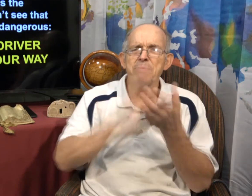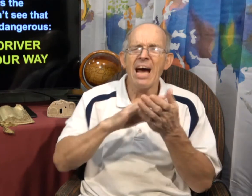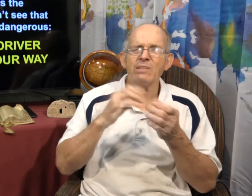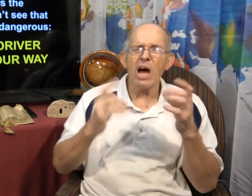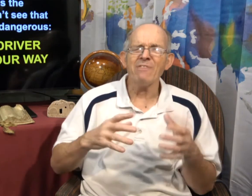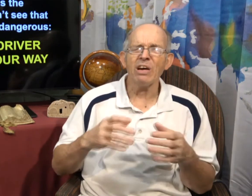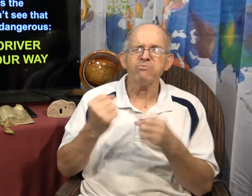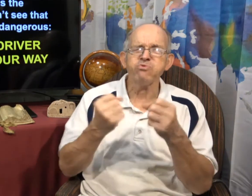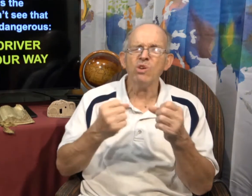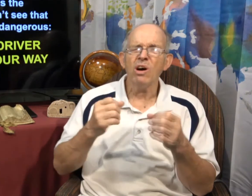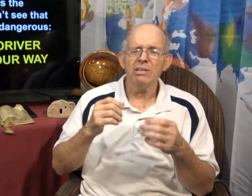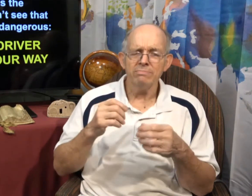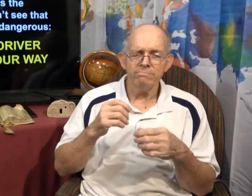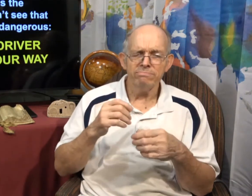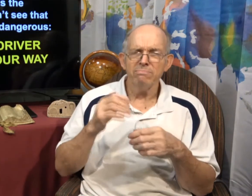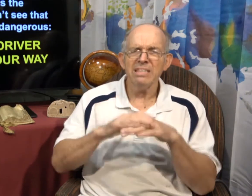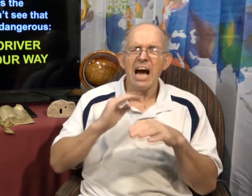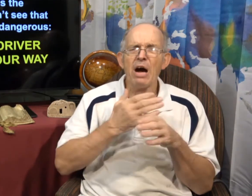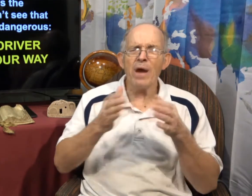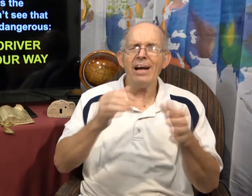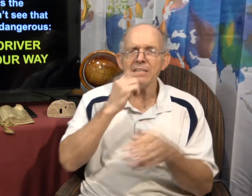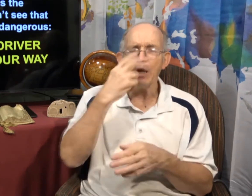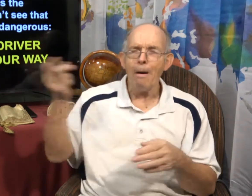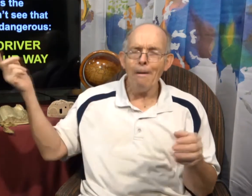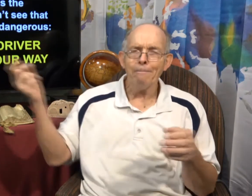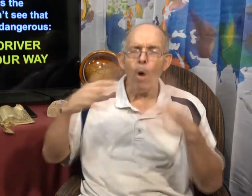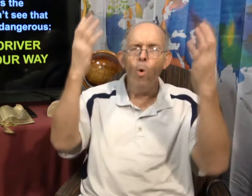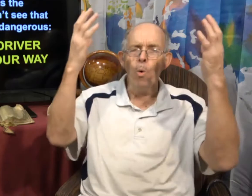Bad driver. And I ran at the boom.